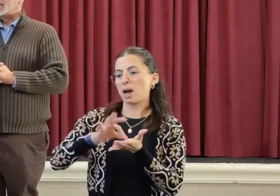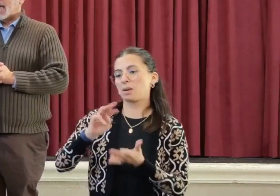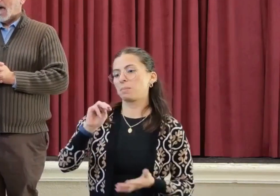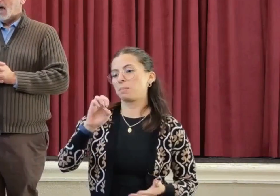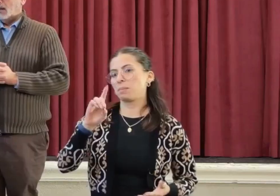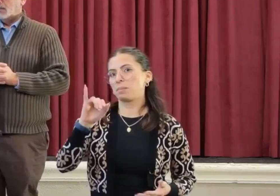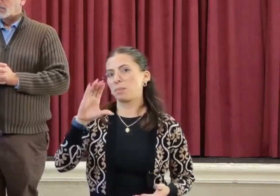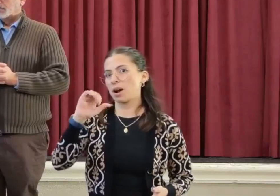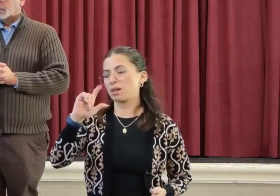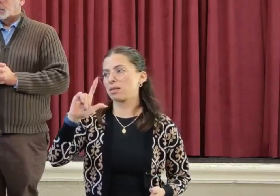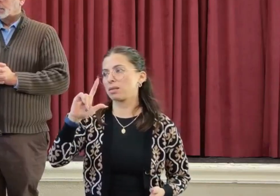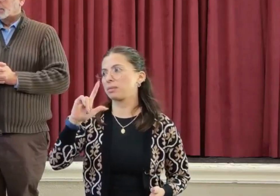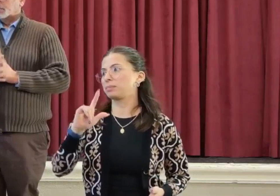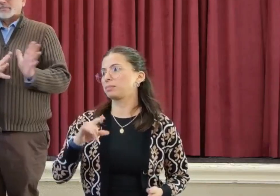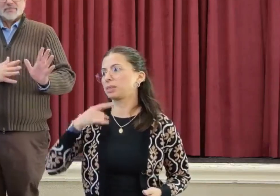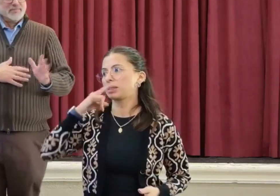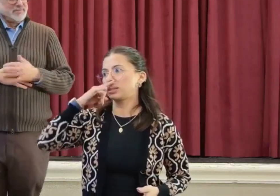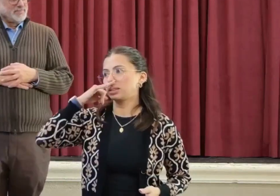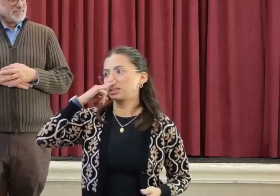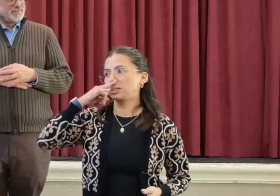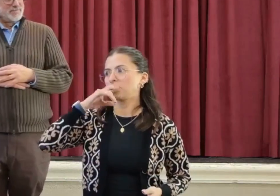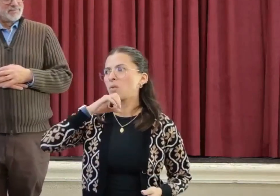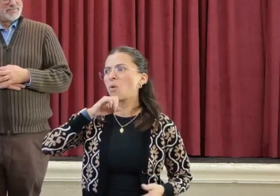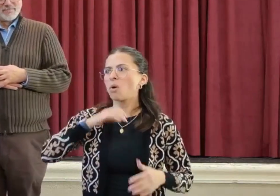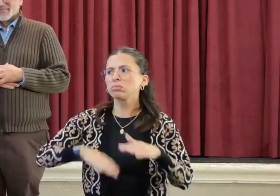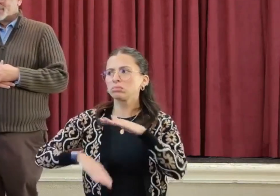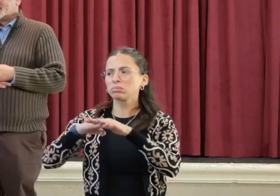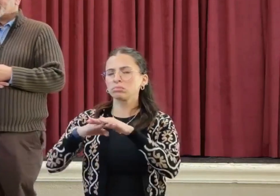For Medi-Cal. So for Medi-Cal,